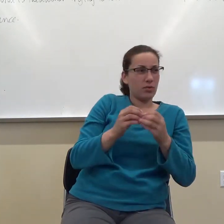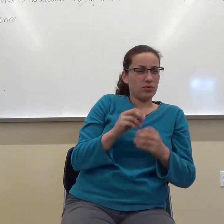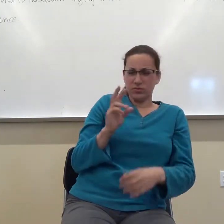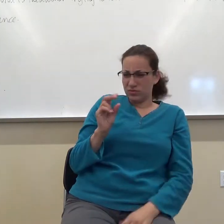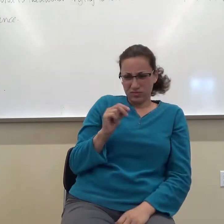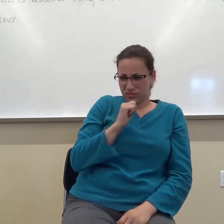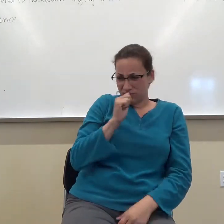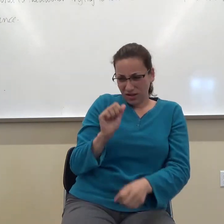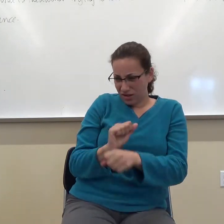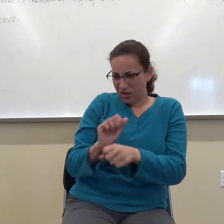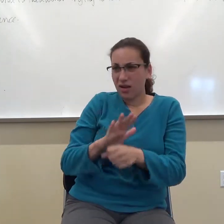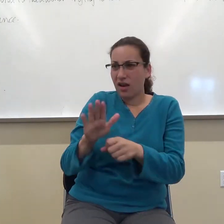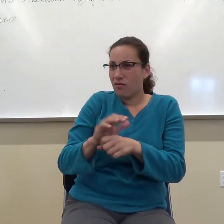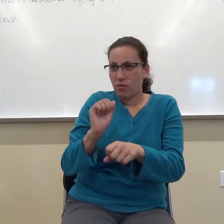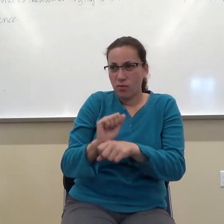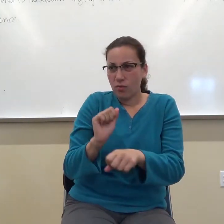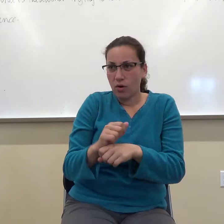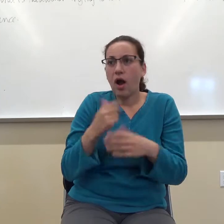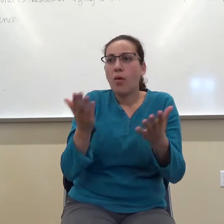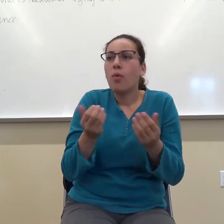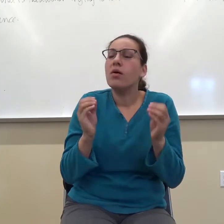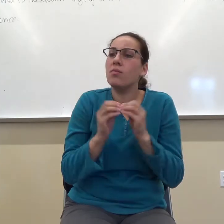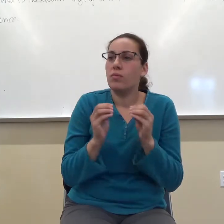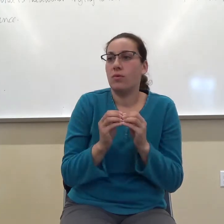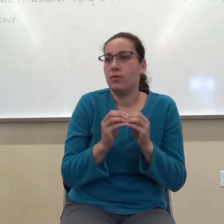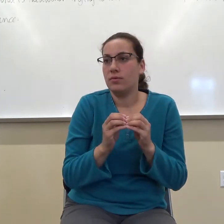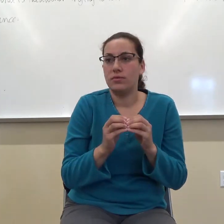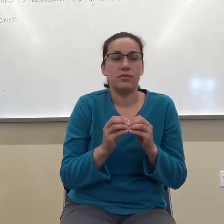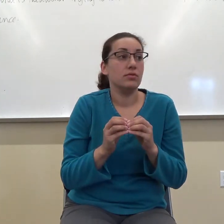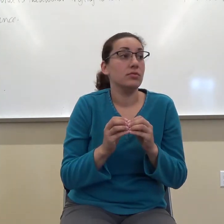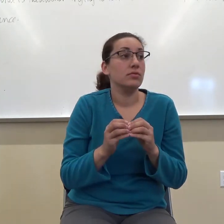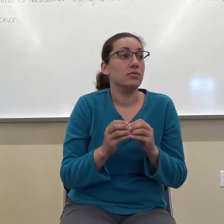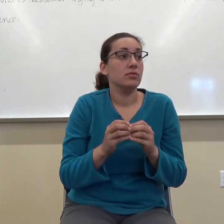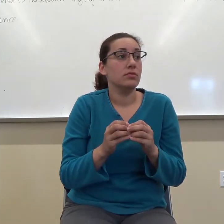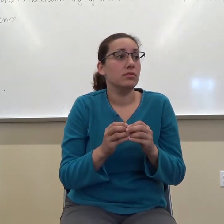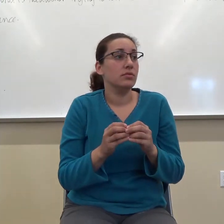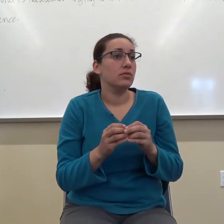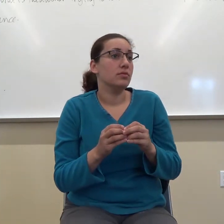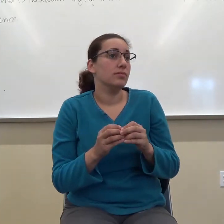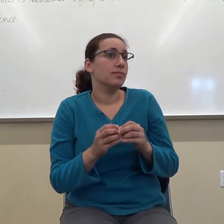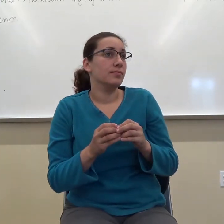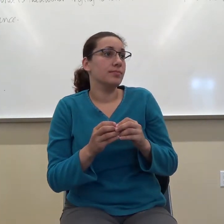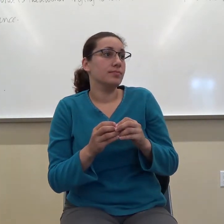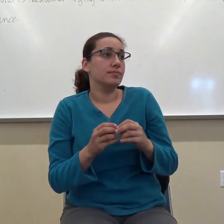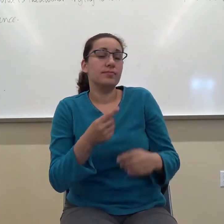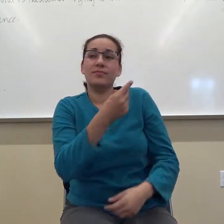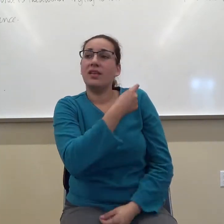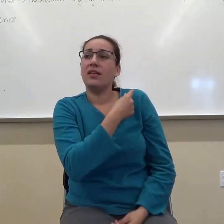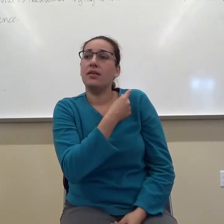do more work. But part of the reason is because there tends to be a kind of